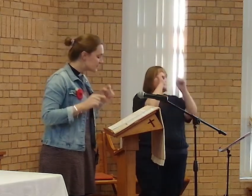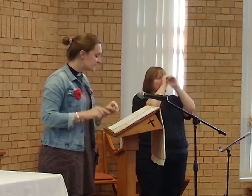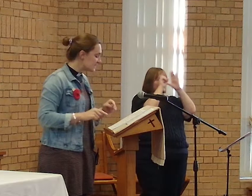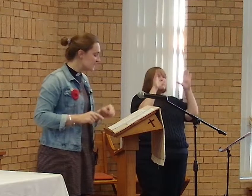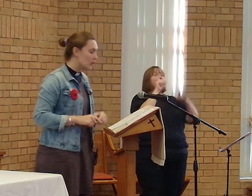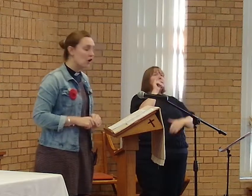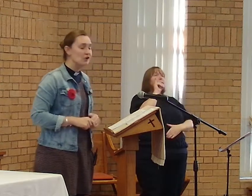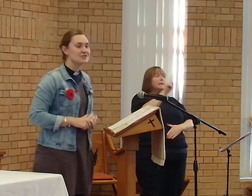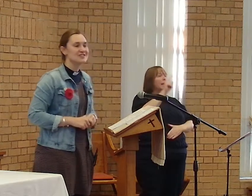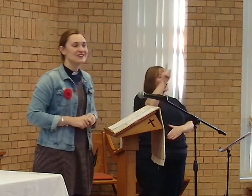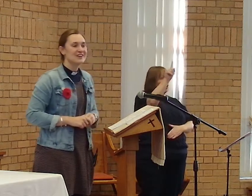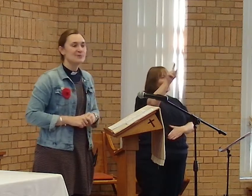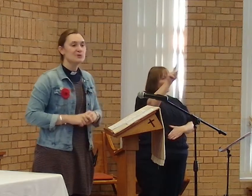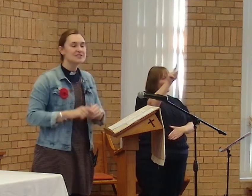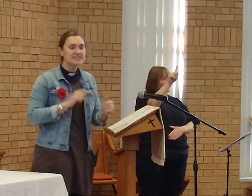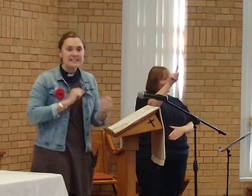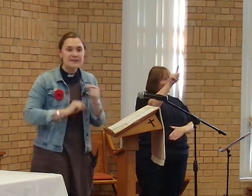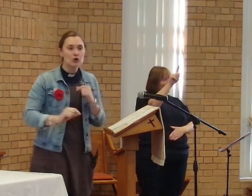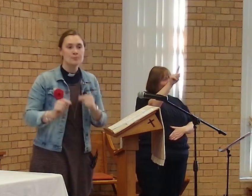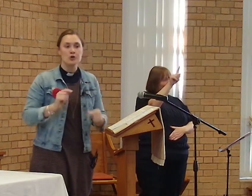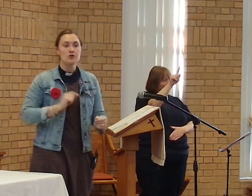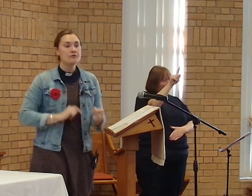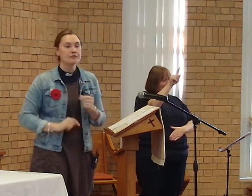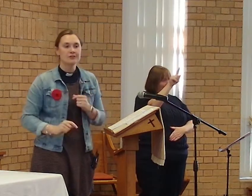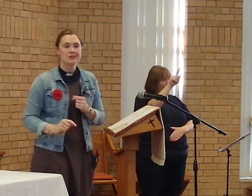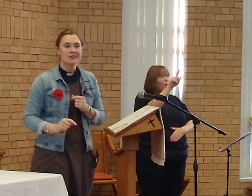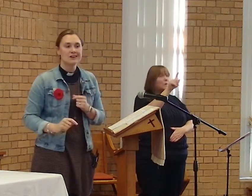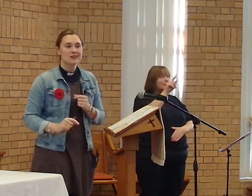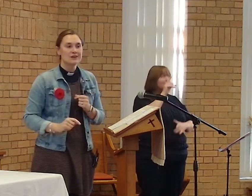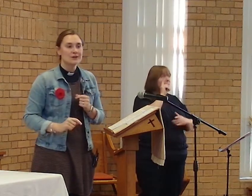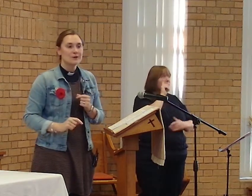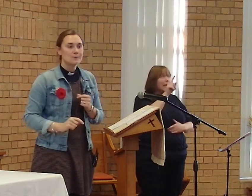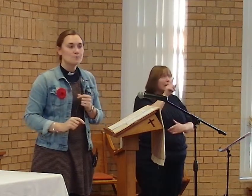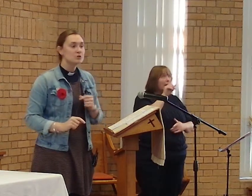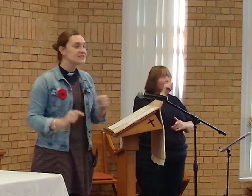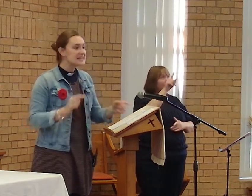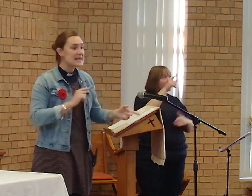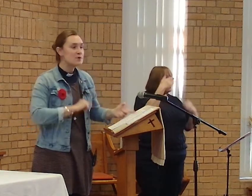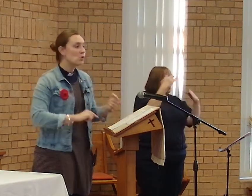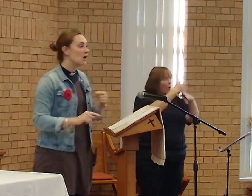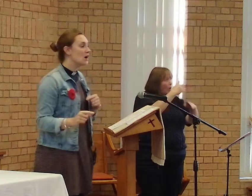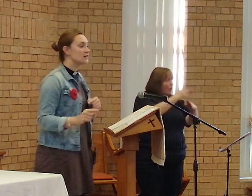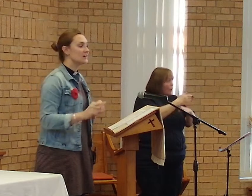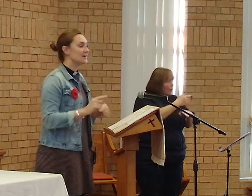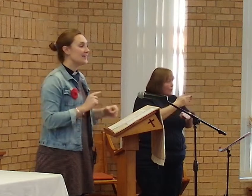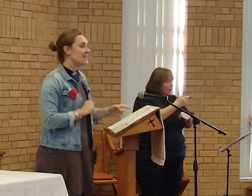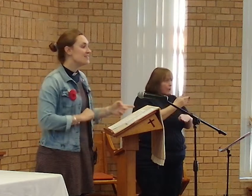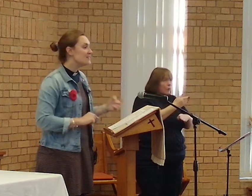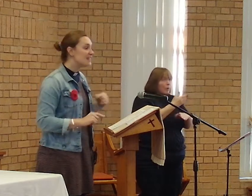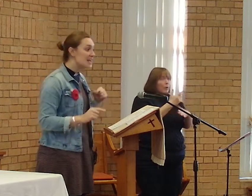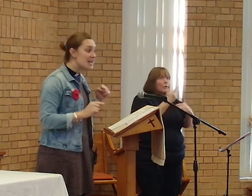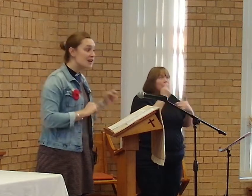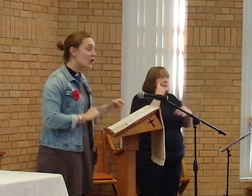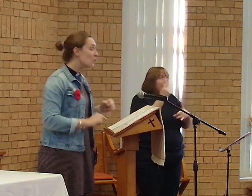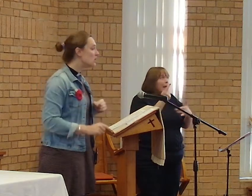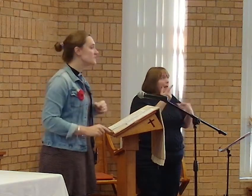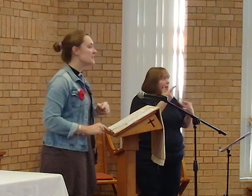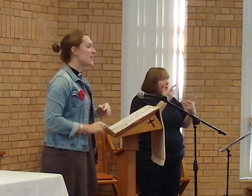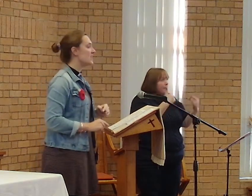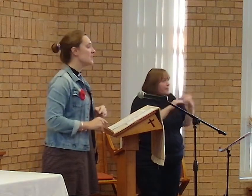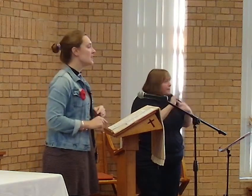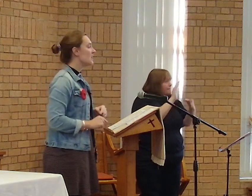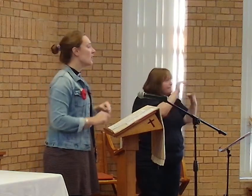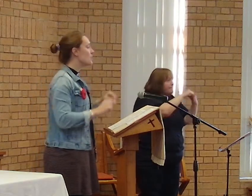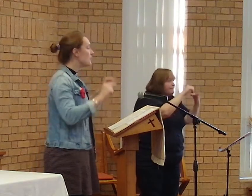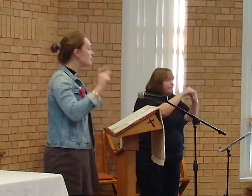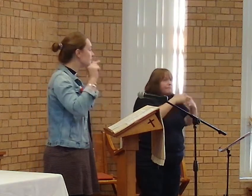Those who will see God move, will see him at work in our world